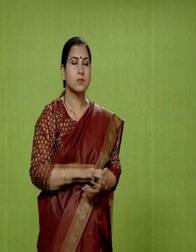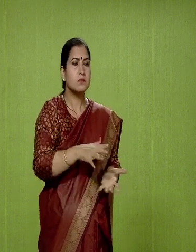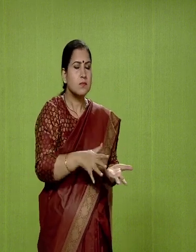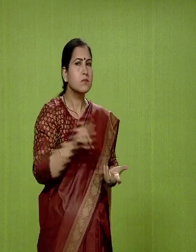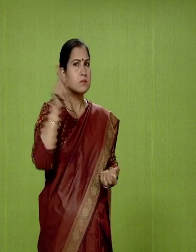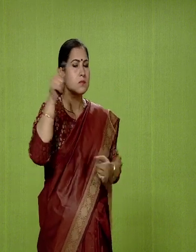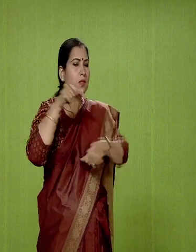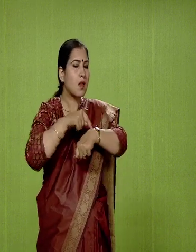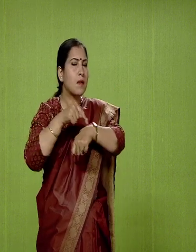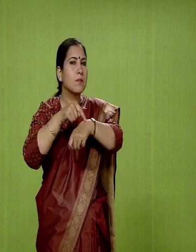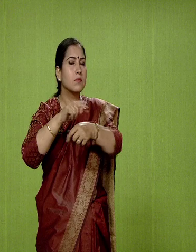changed with time